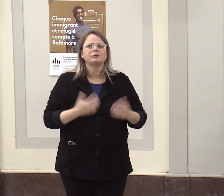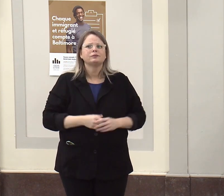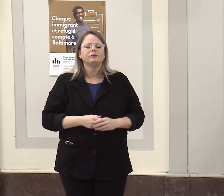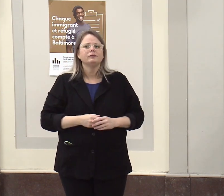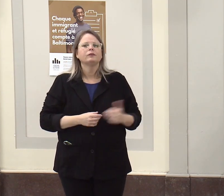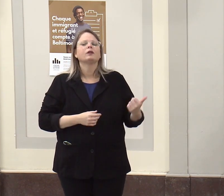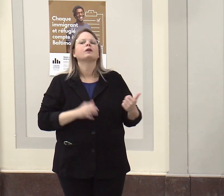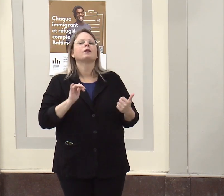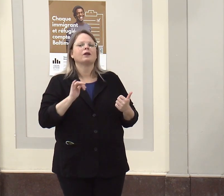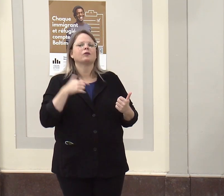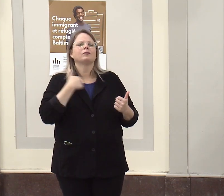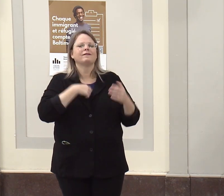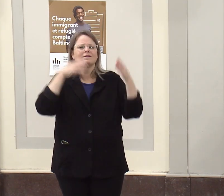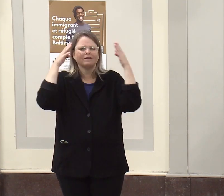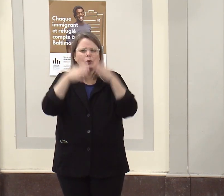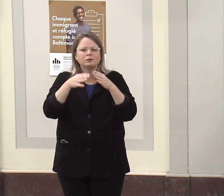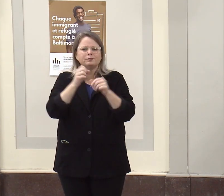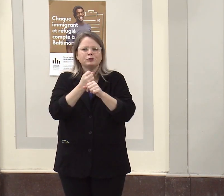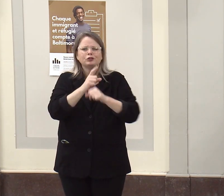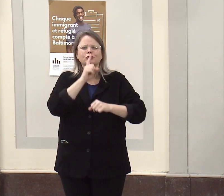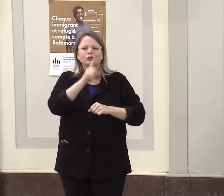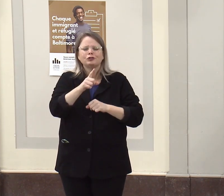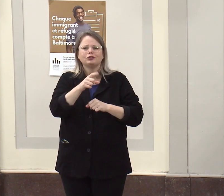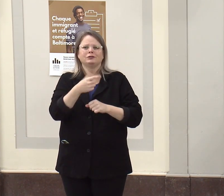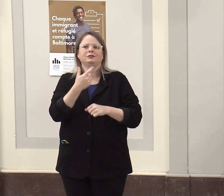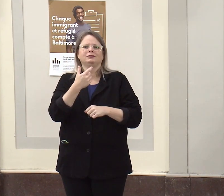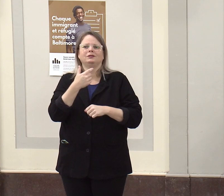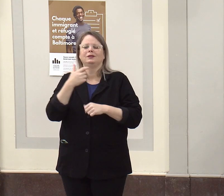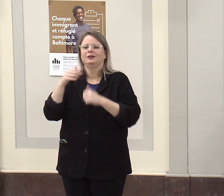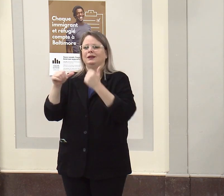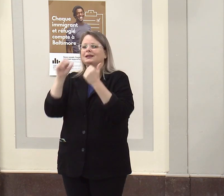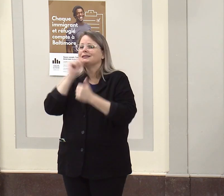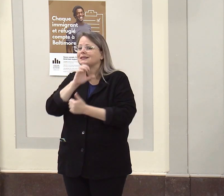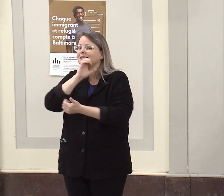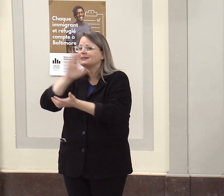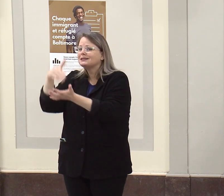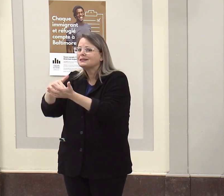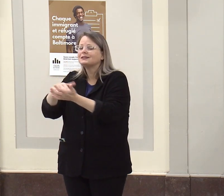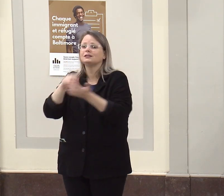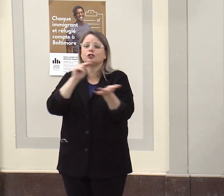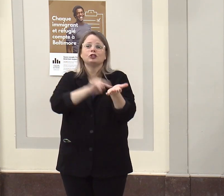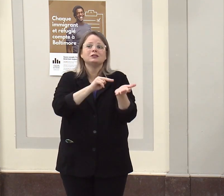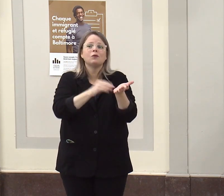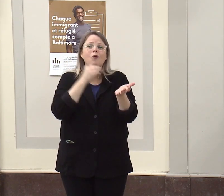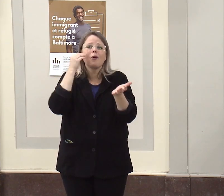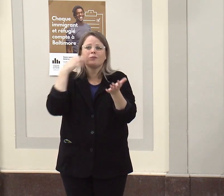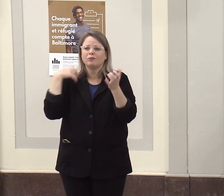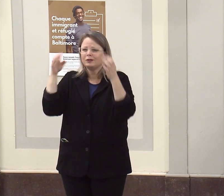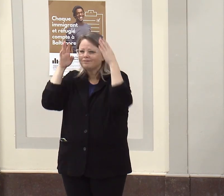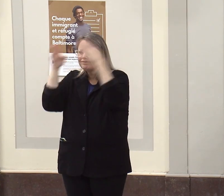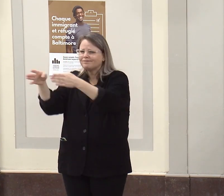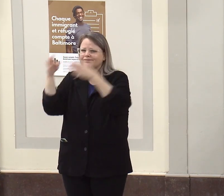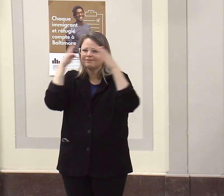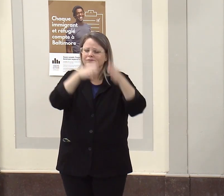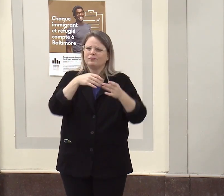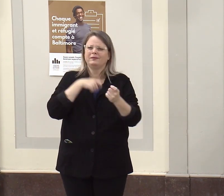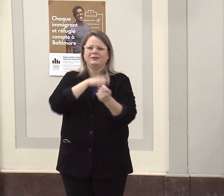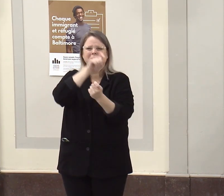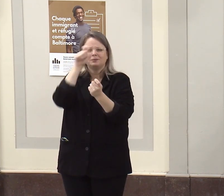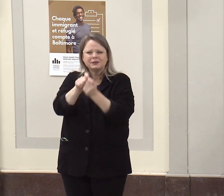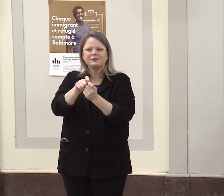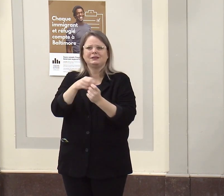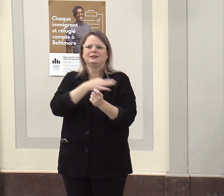So we have assigned case investigation staff for each nursing home to ensure that the infectious disease protocols